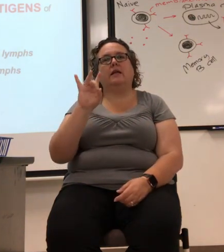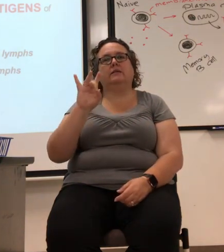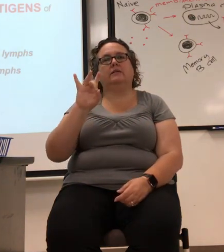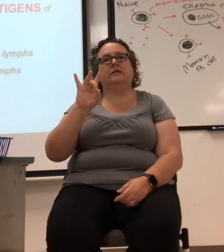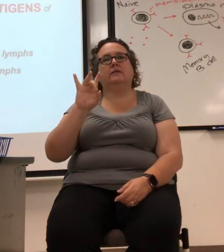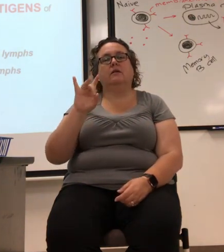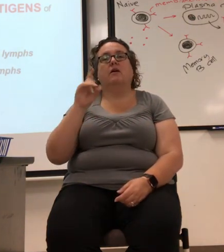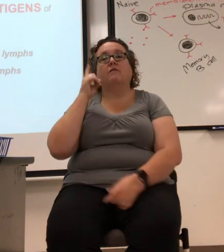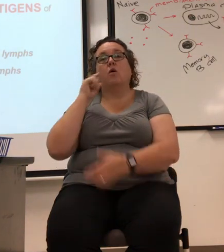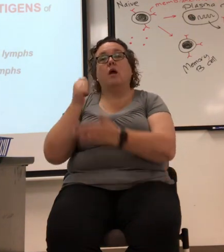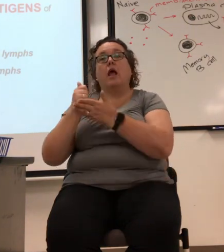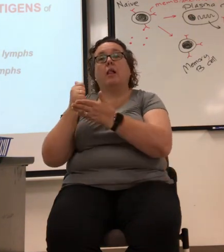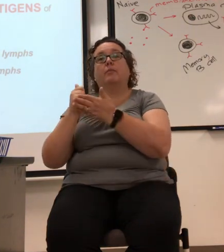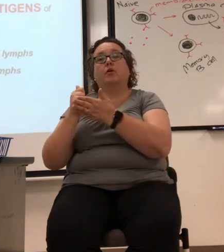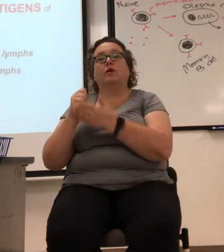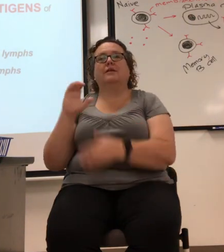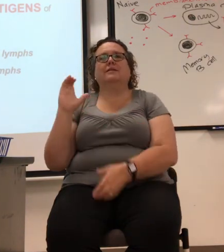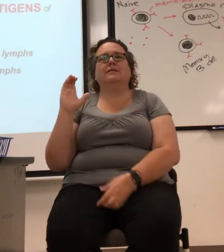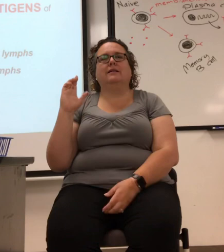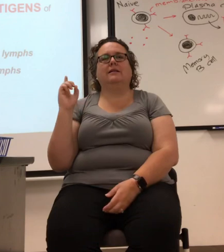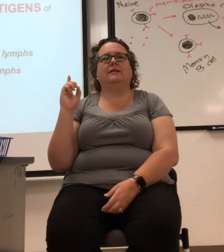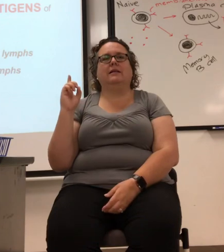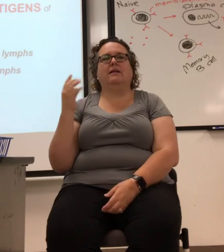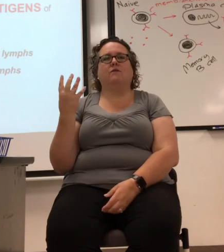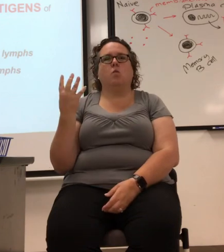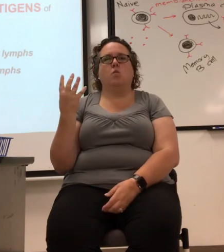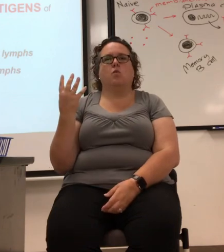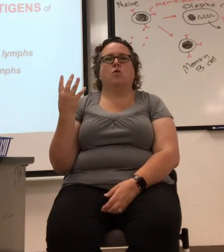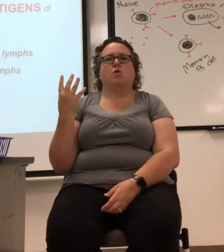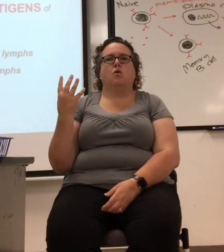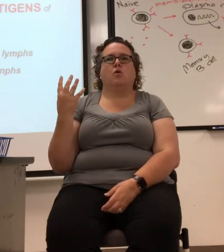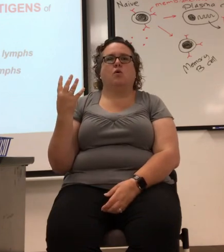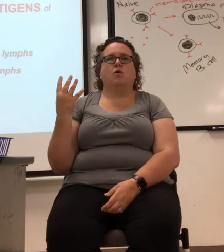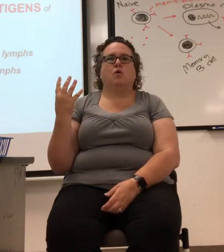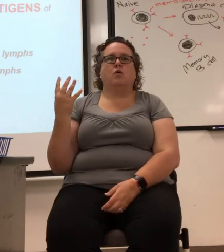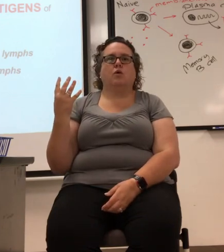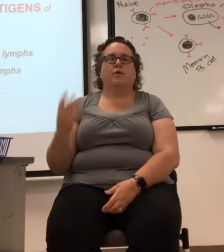and the one for the helper keys is CD4.